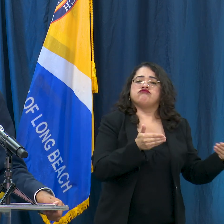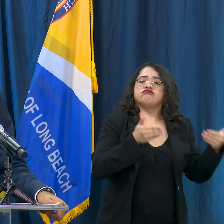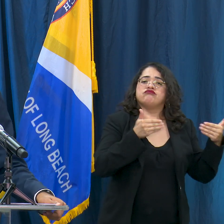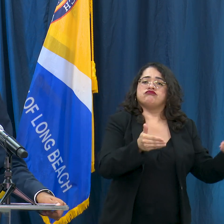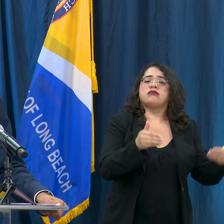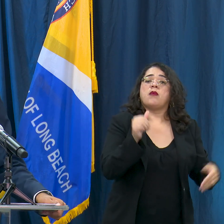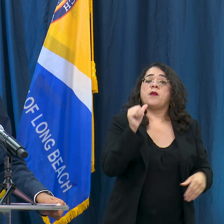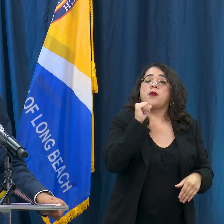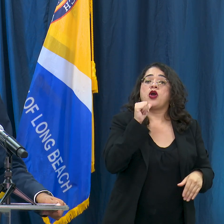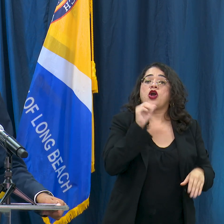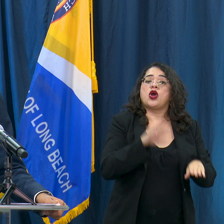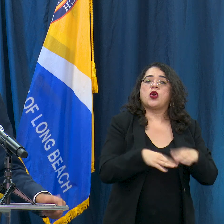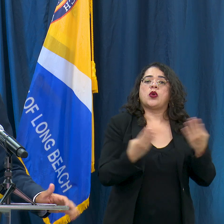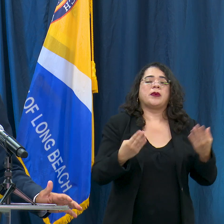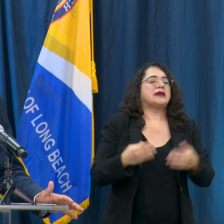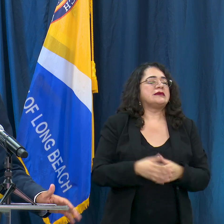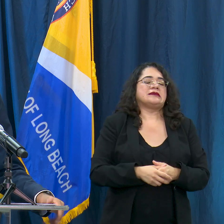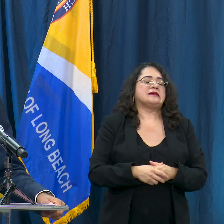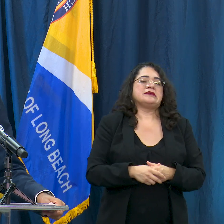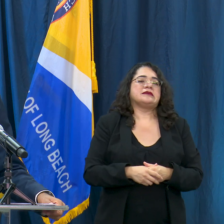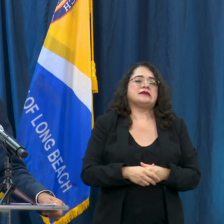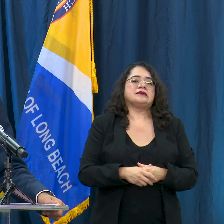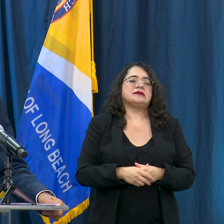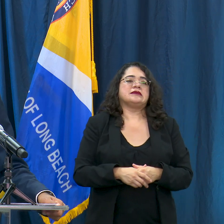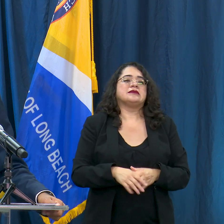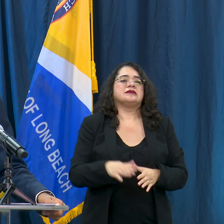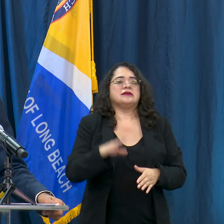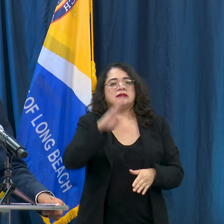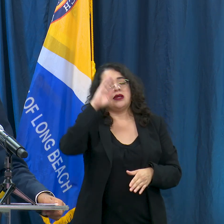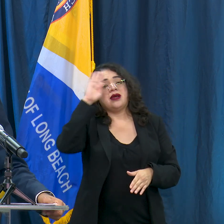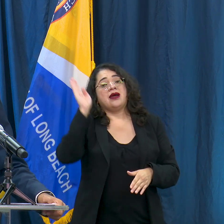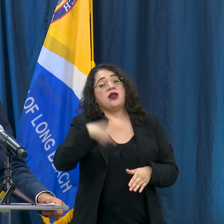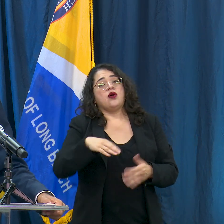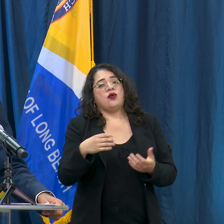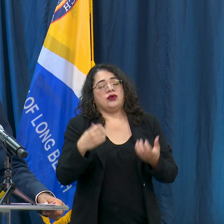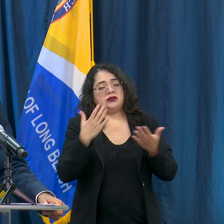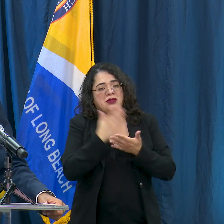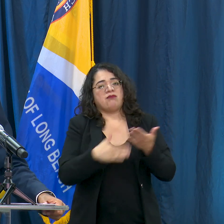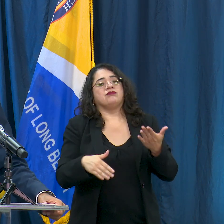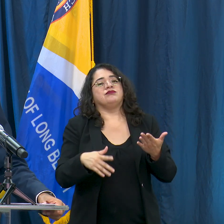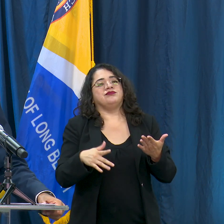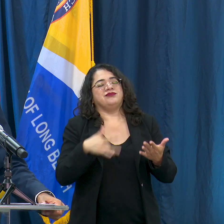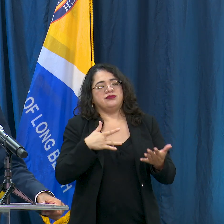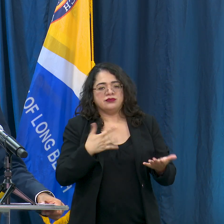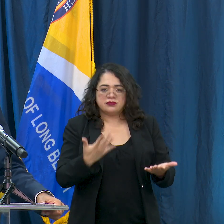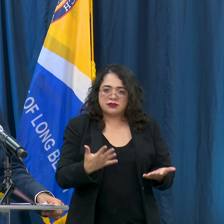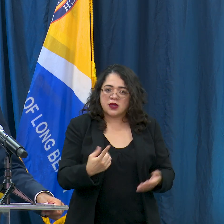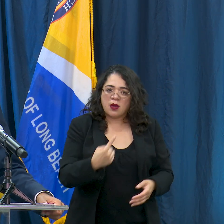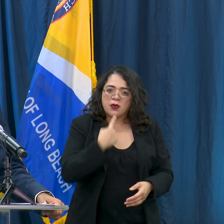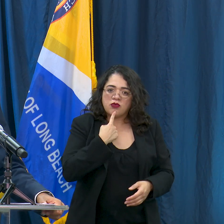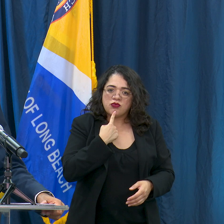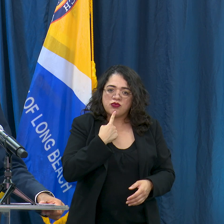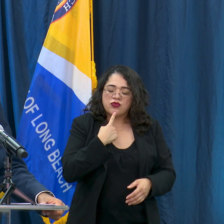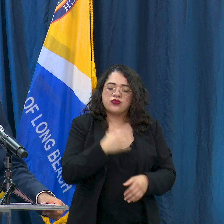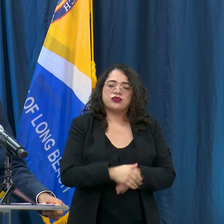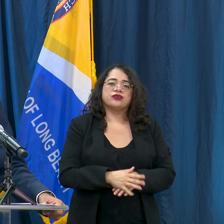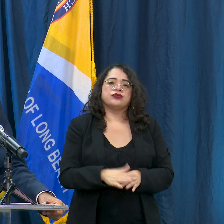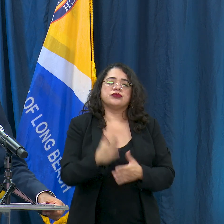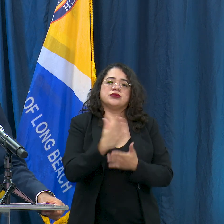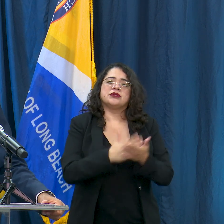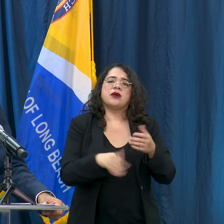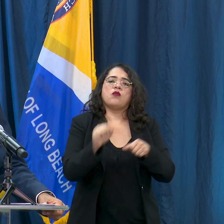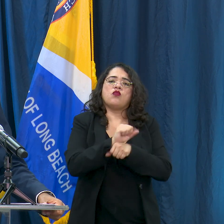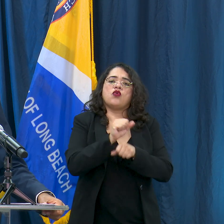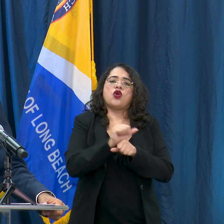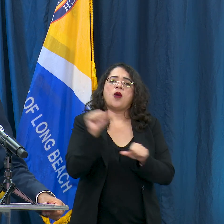reopen bars. And I know that's hard for some folks, especially for a lot of bartenders and